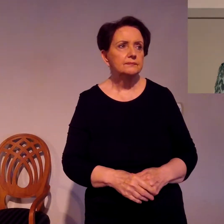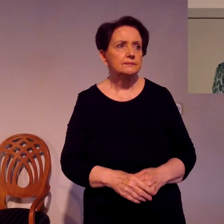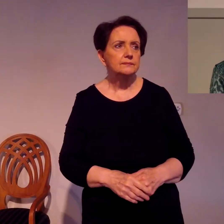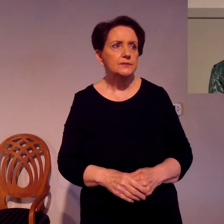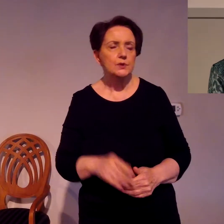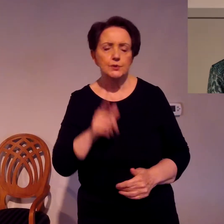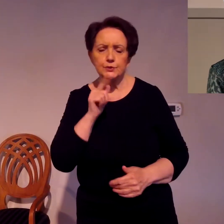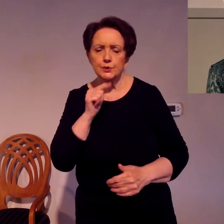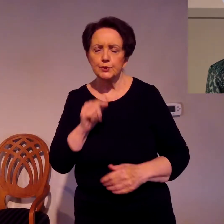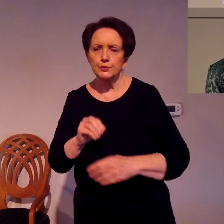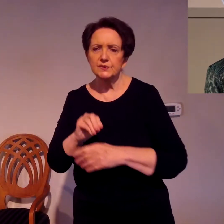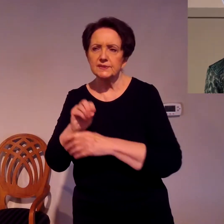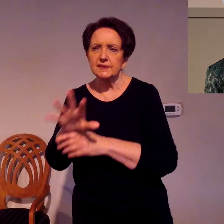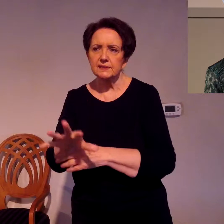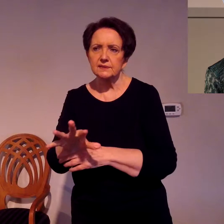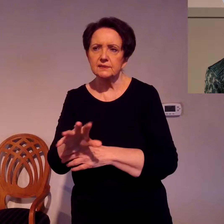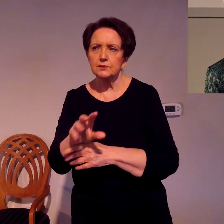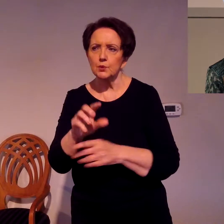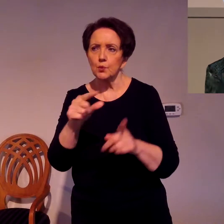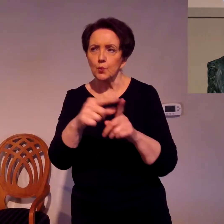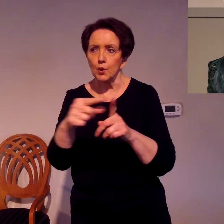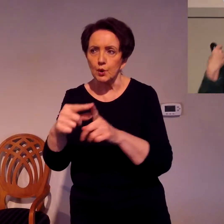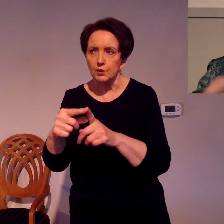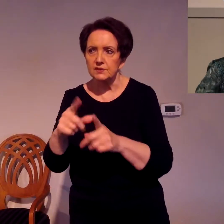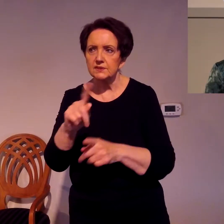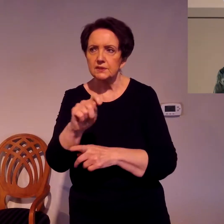the words, the tone of voice, and the body language?